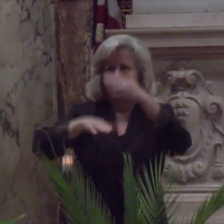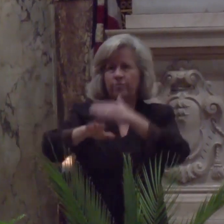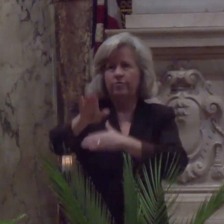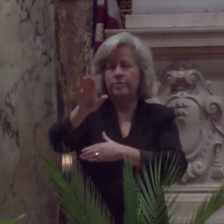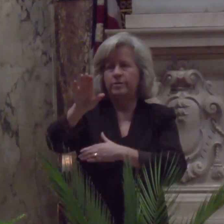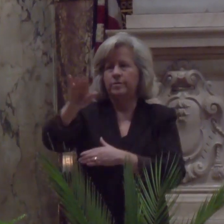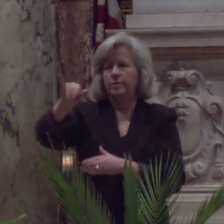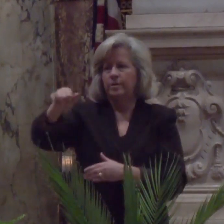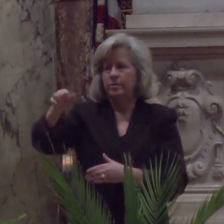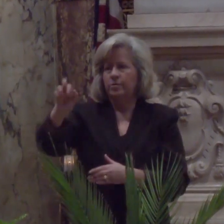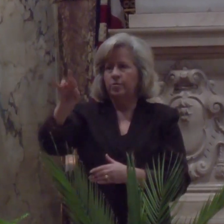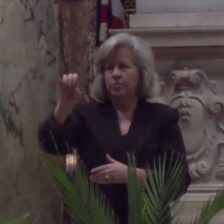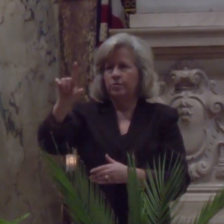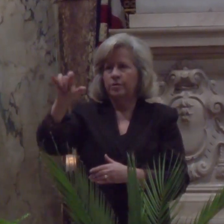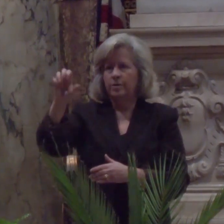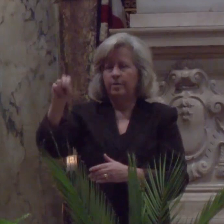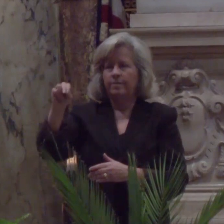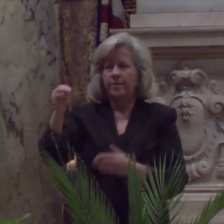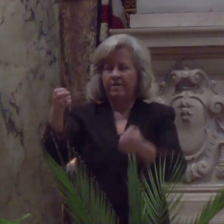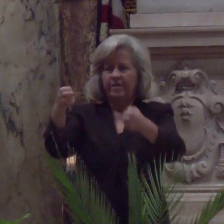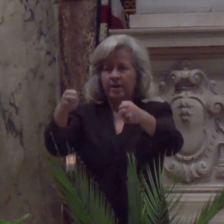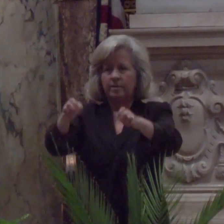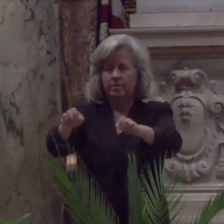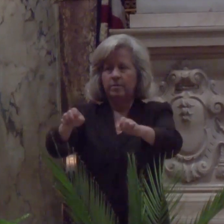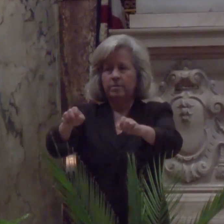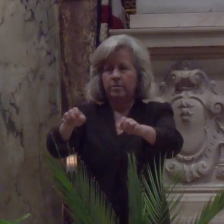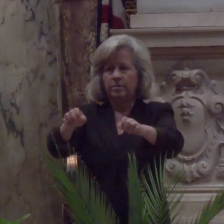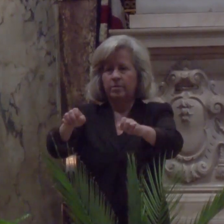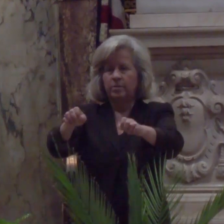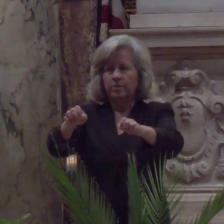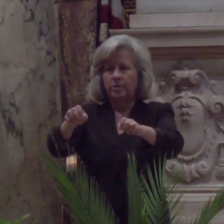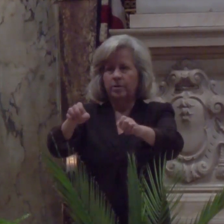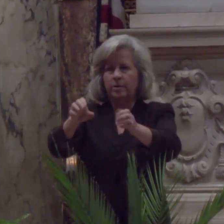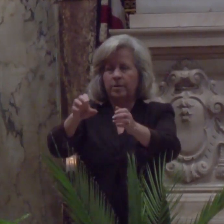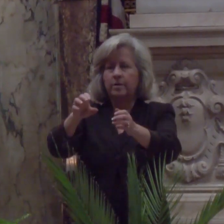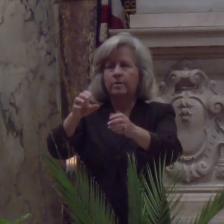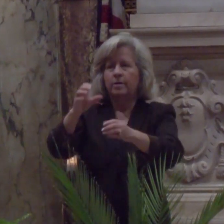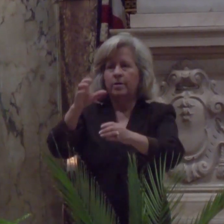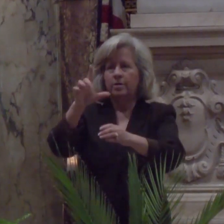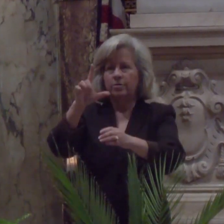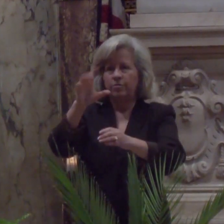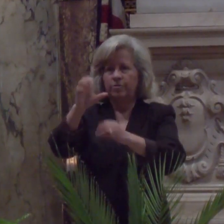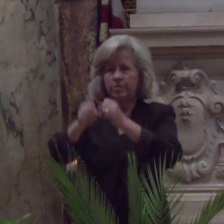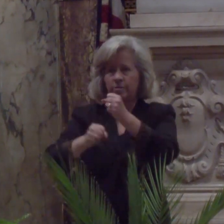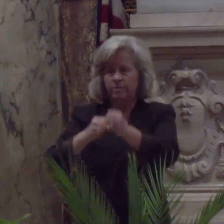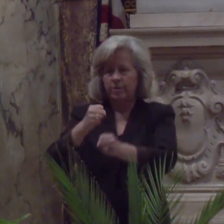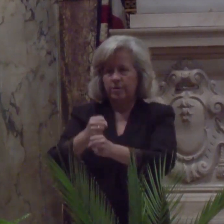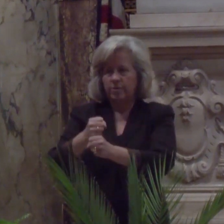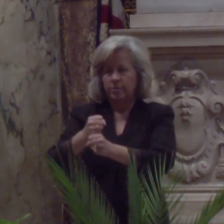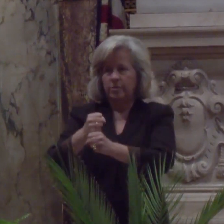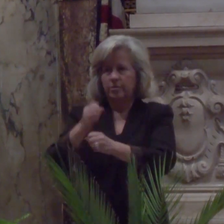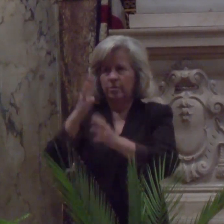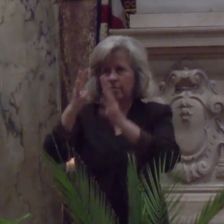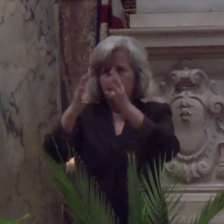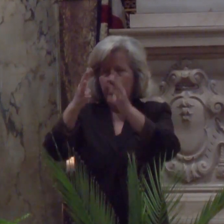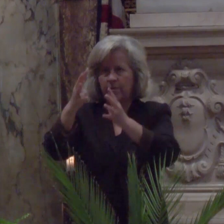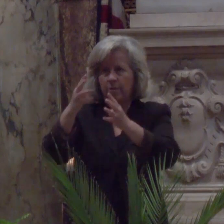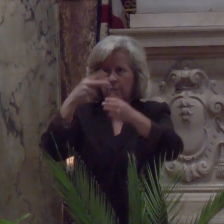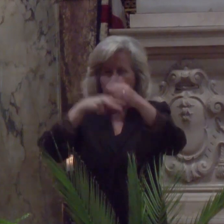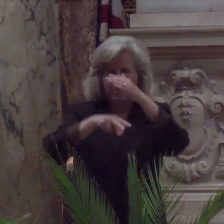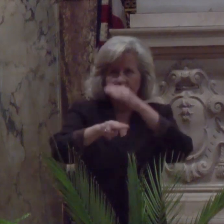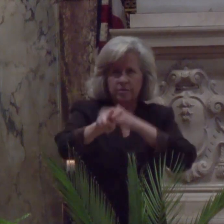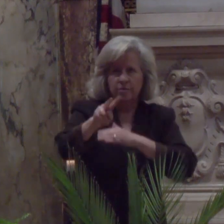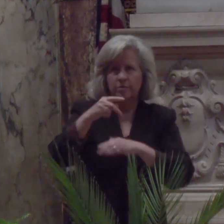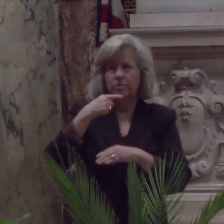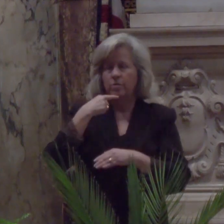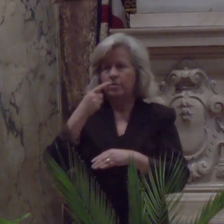Jerusalem. It was an event that was centuries in the making. The prophets foretold it, and